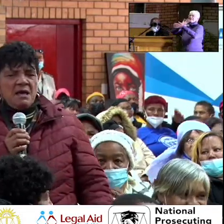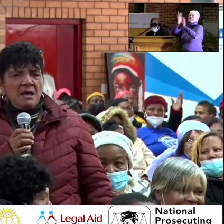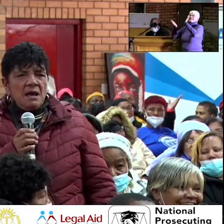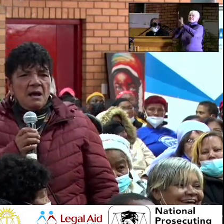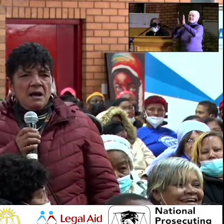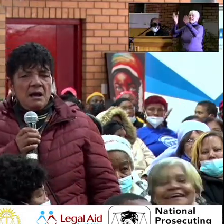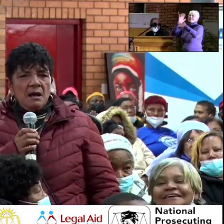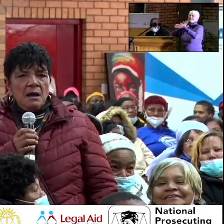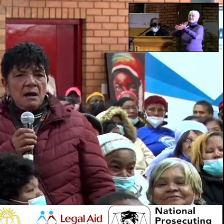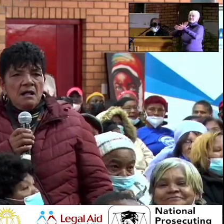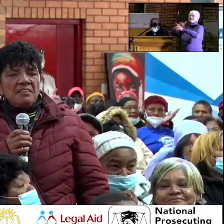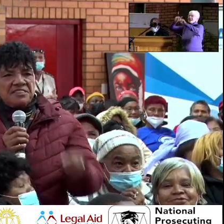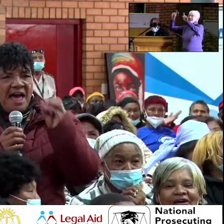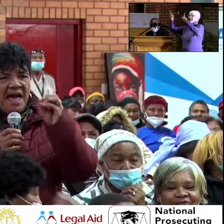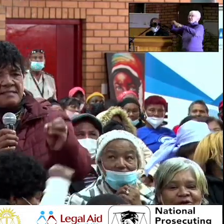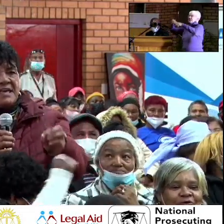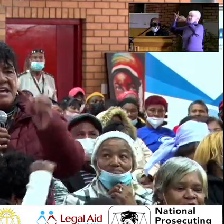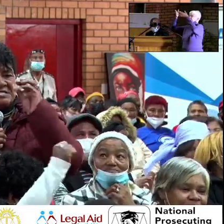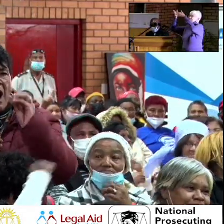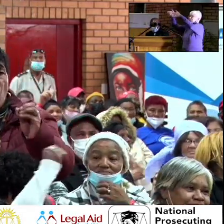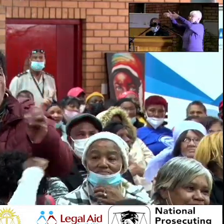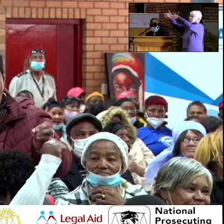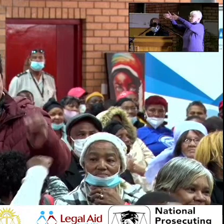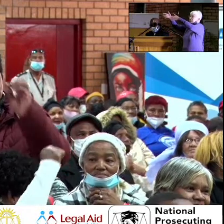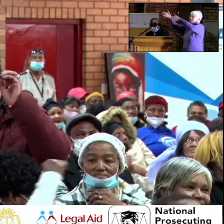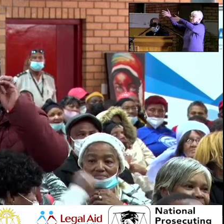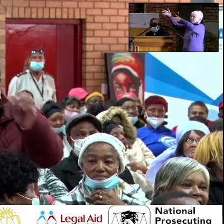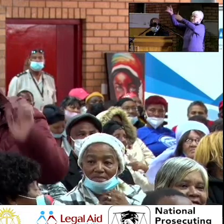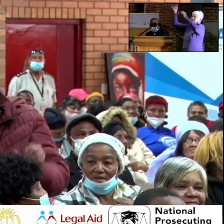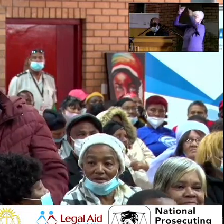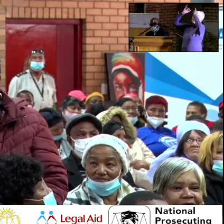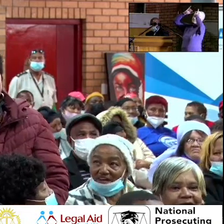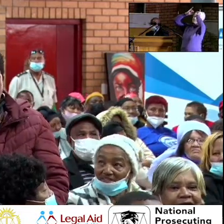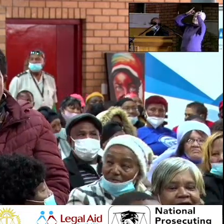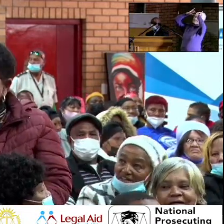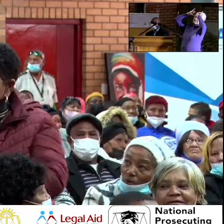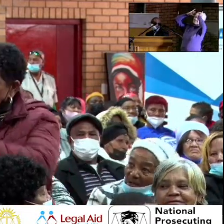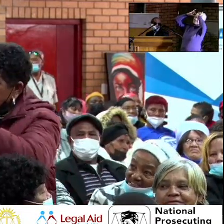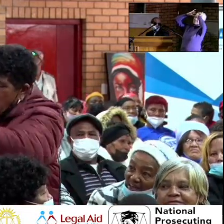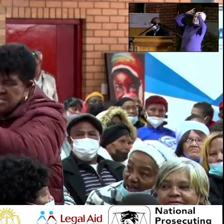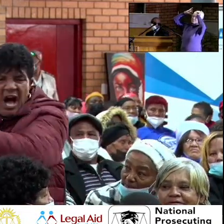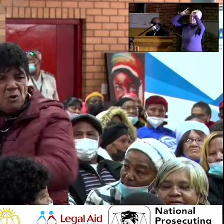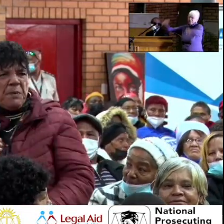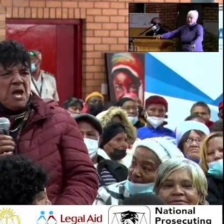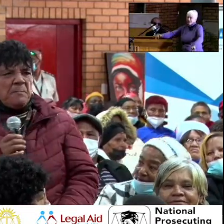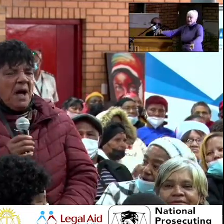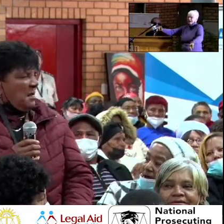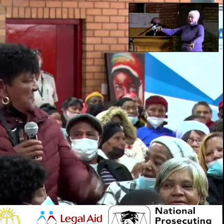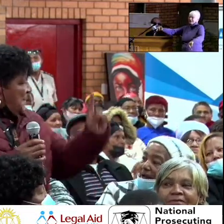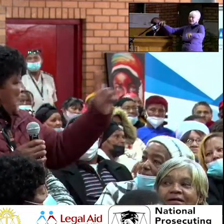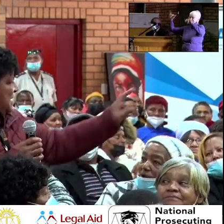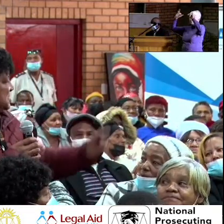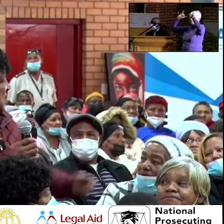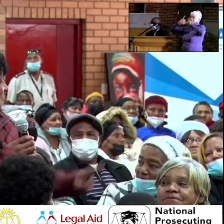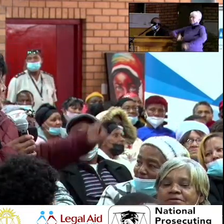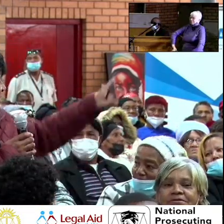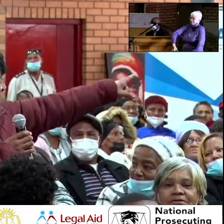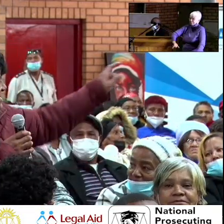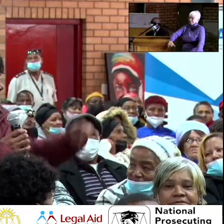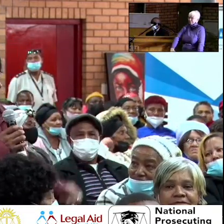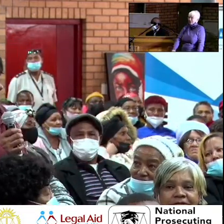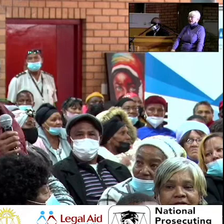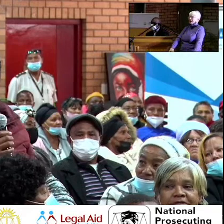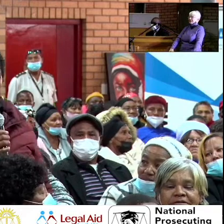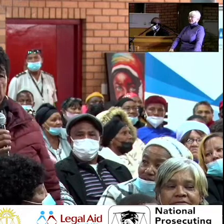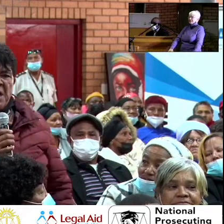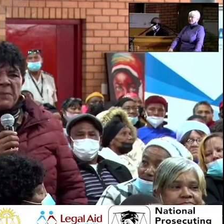nightmare. That is our worst nightmare. Those old people, the pensioners,